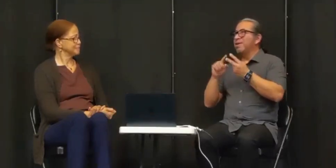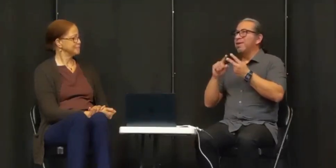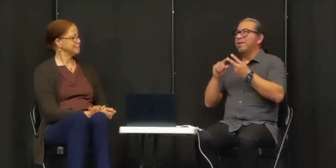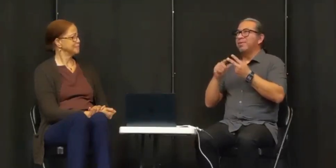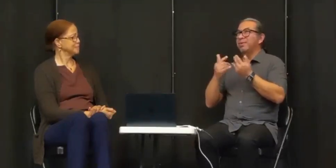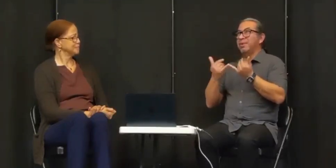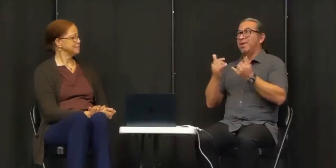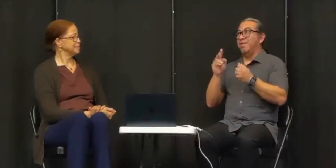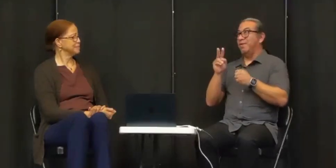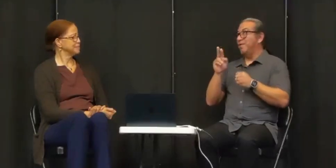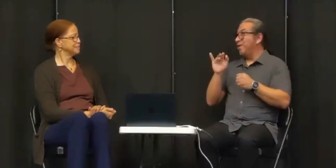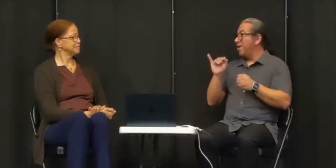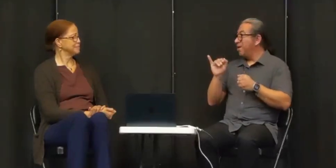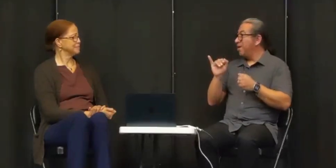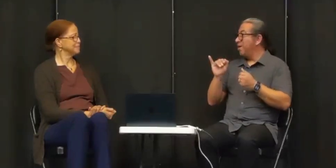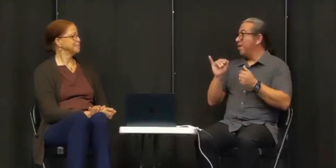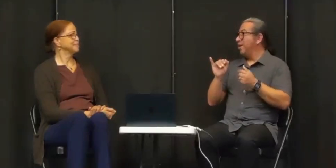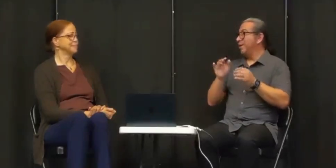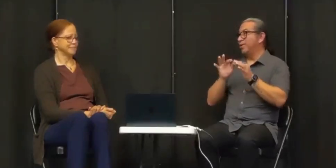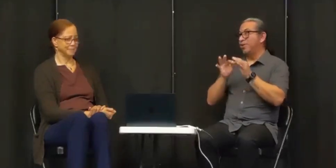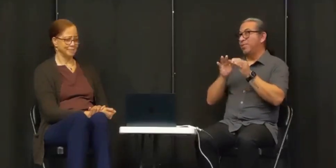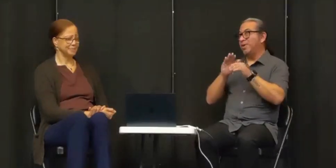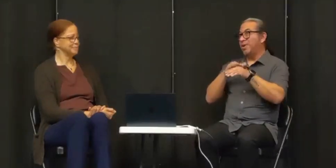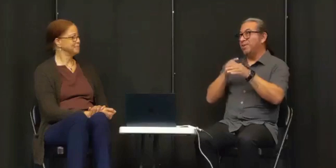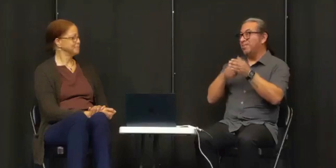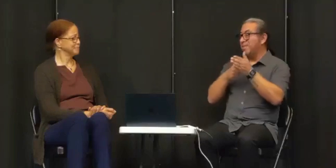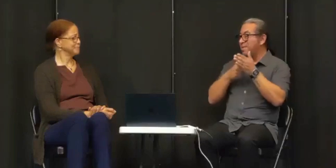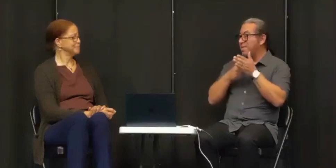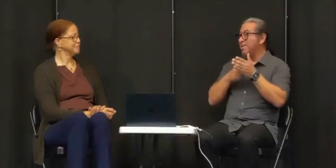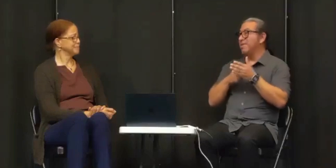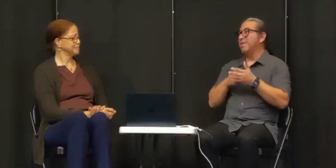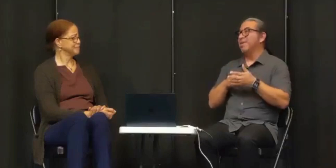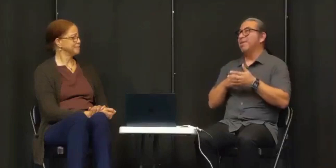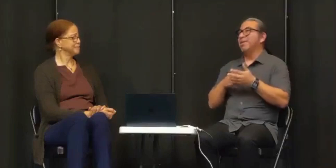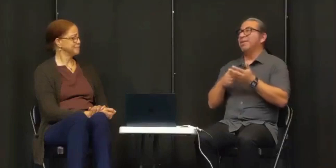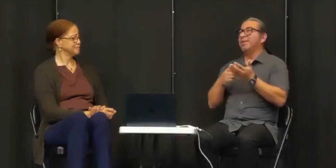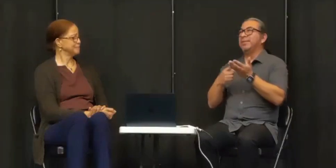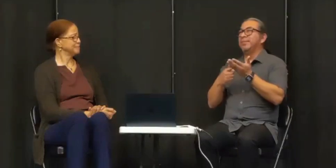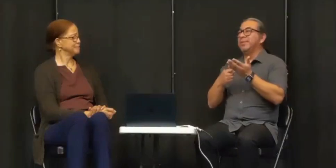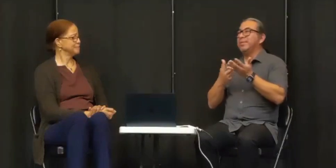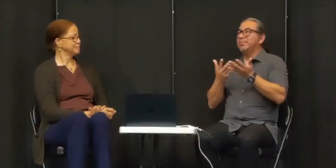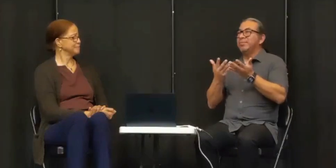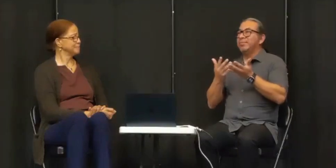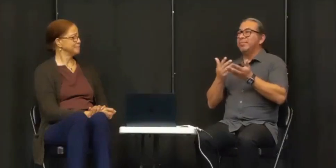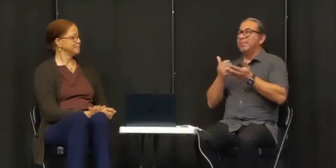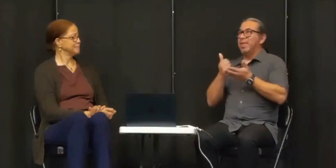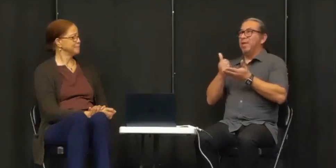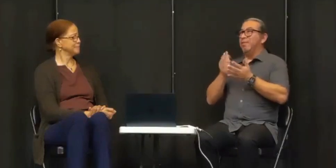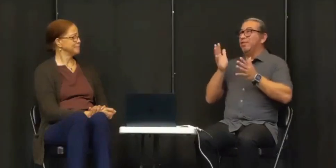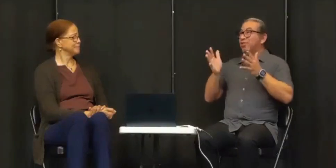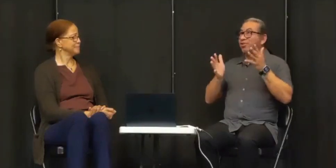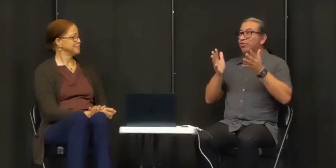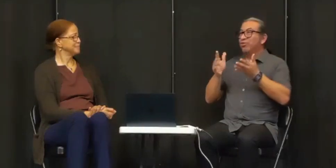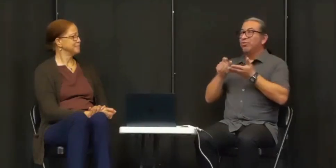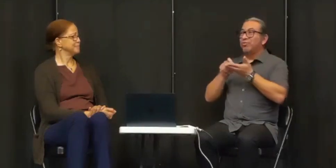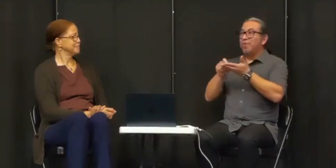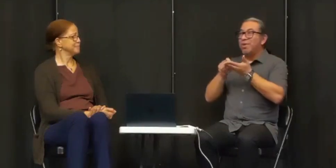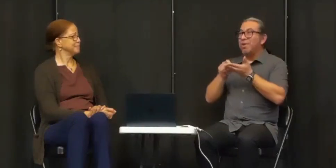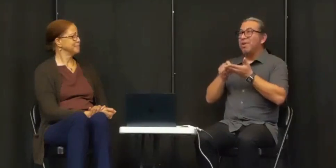communication, VRS, now VRI, interpreting on demand,